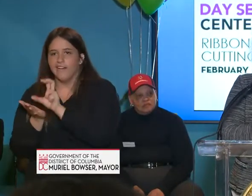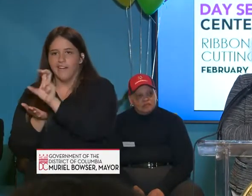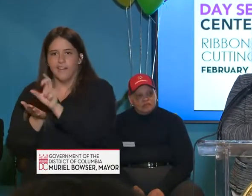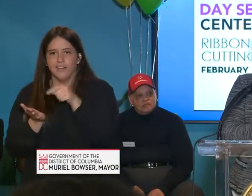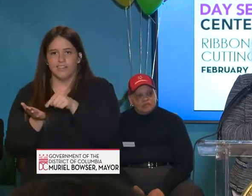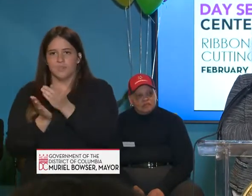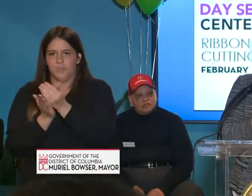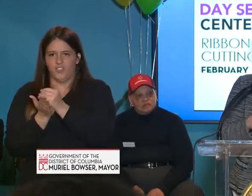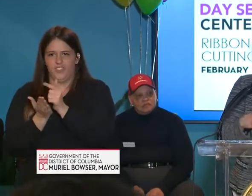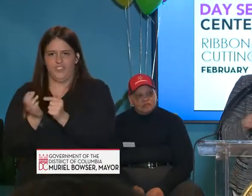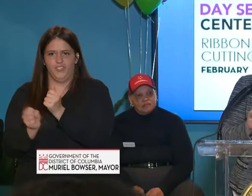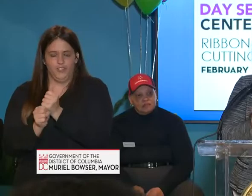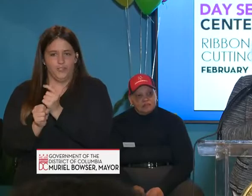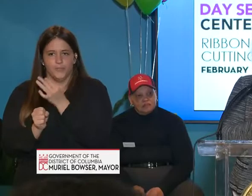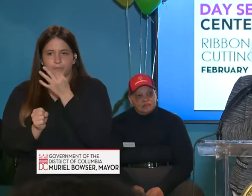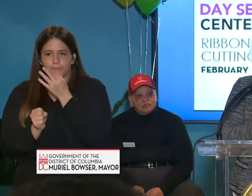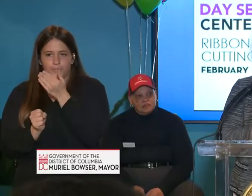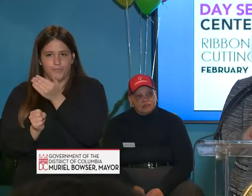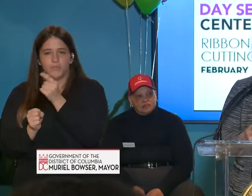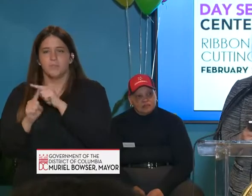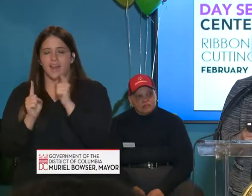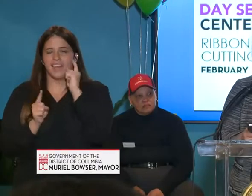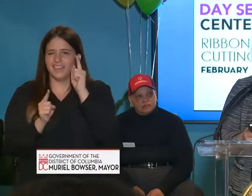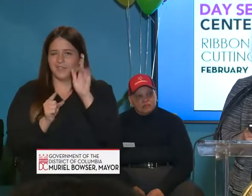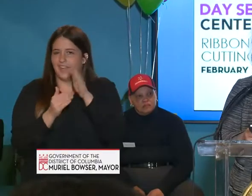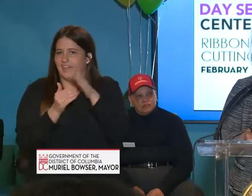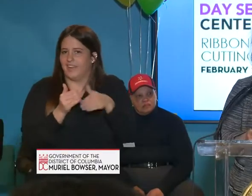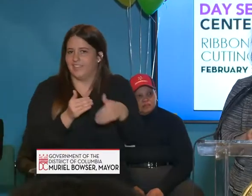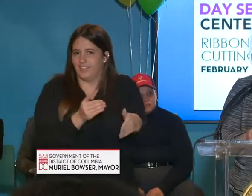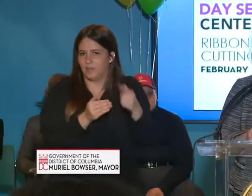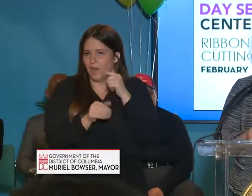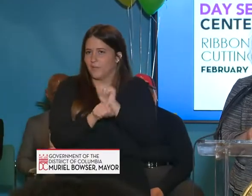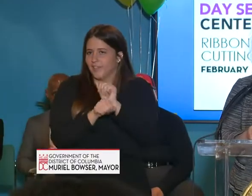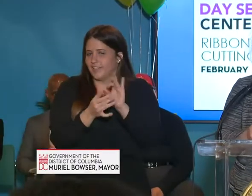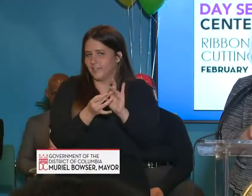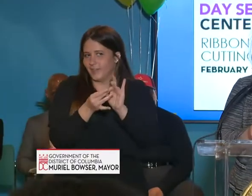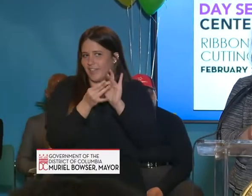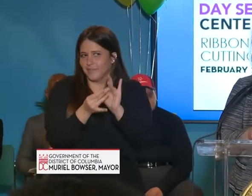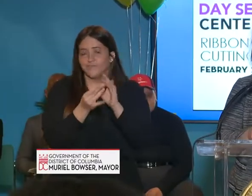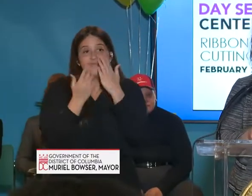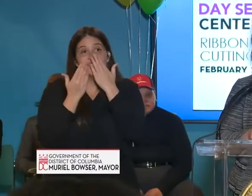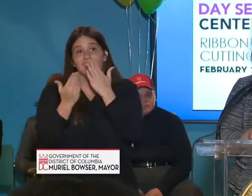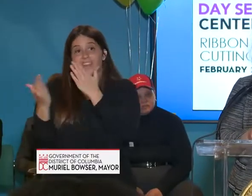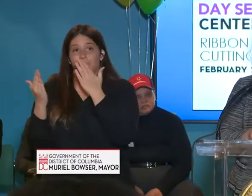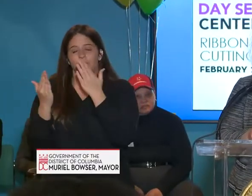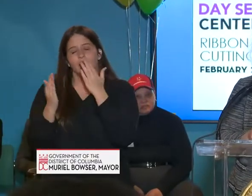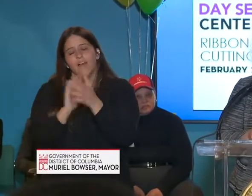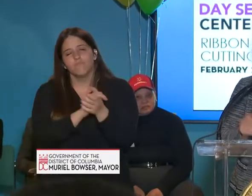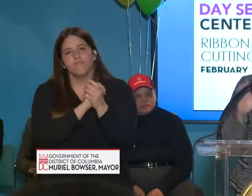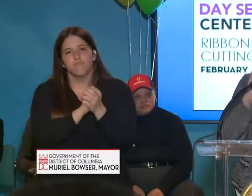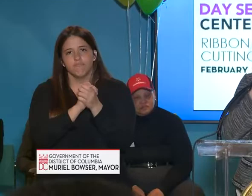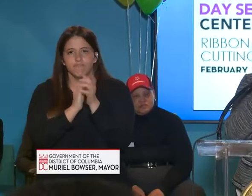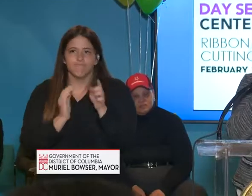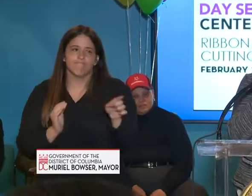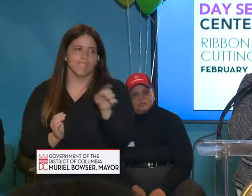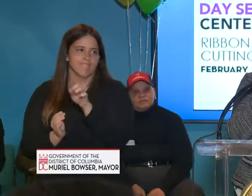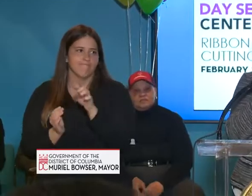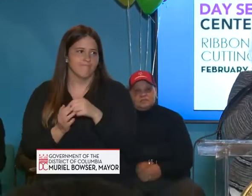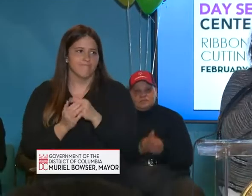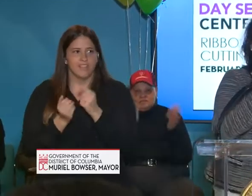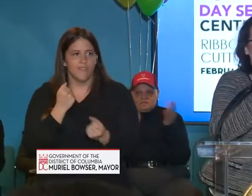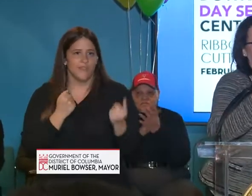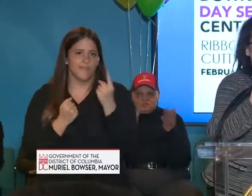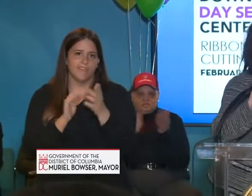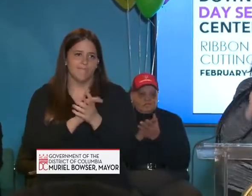in the upcoming budget, but I think we can get it done by working together. So thank you. And mostly congratulations. Congratulations